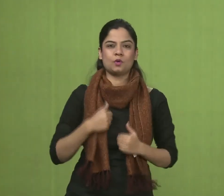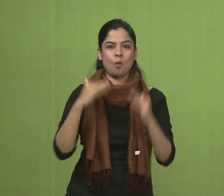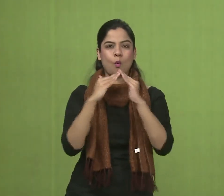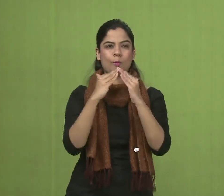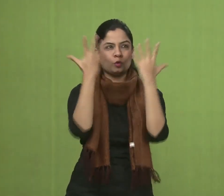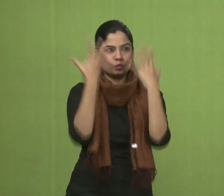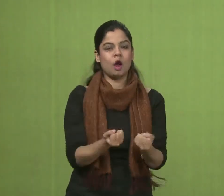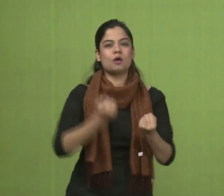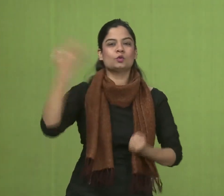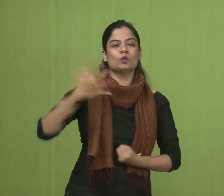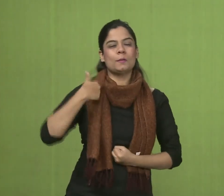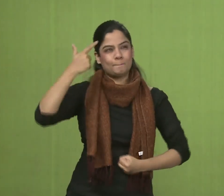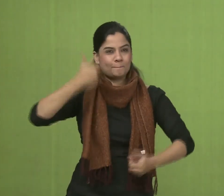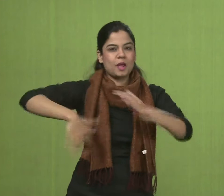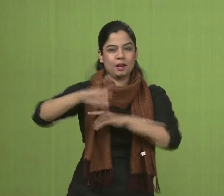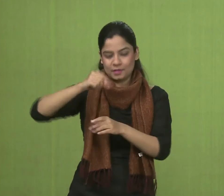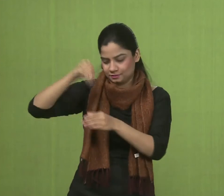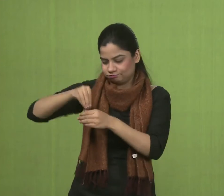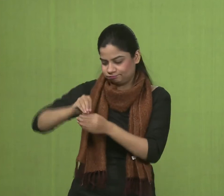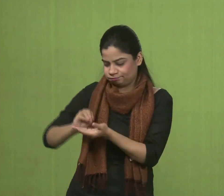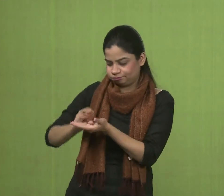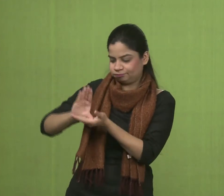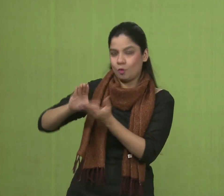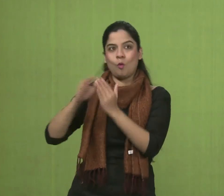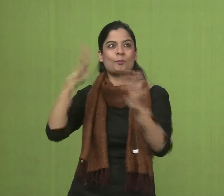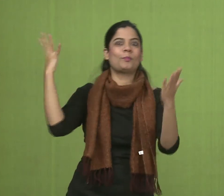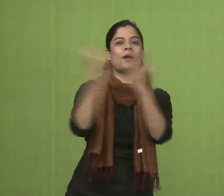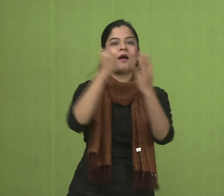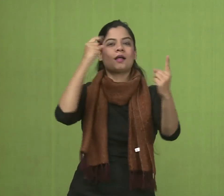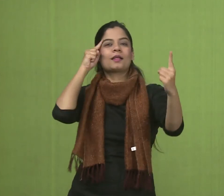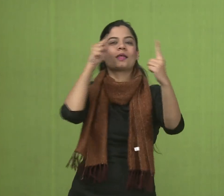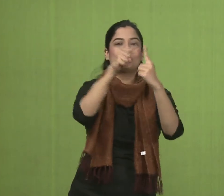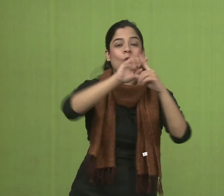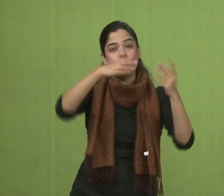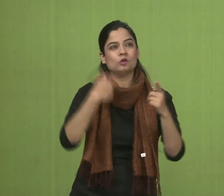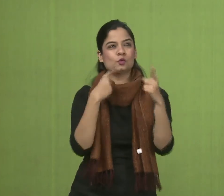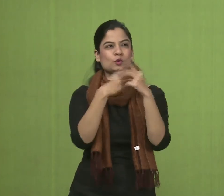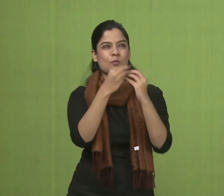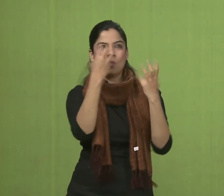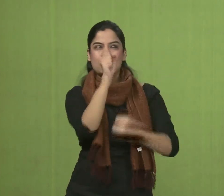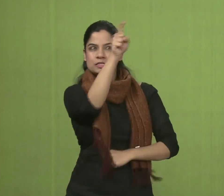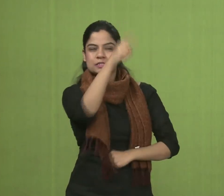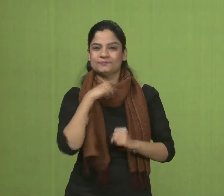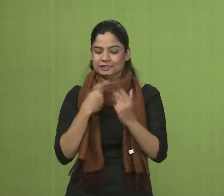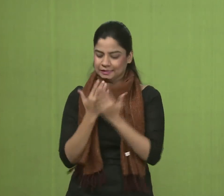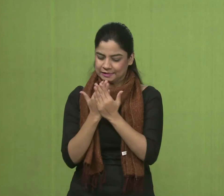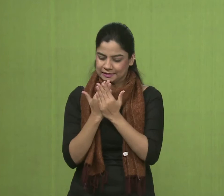and your achievement is to buy a house or to get a job that you've been desiring for. So, that is achieve.